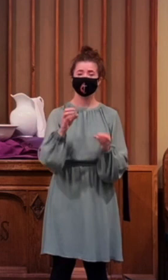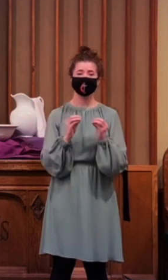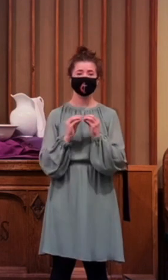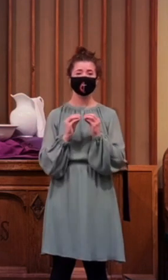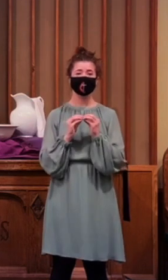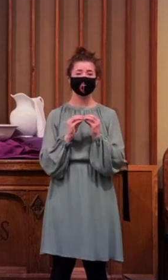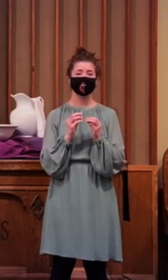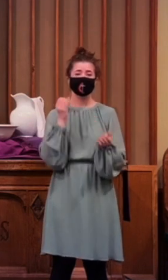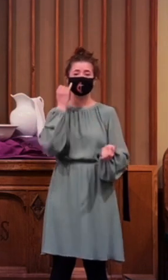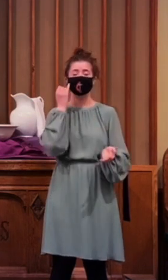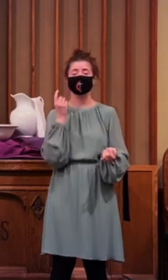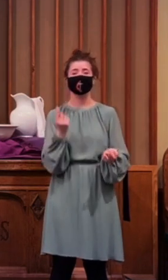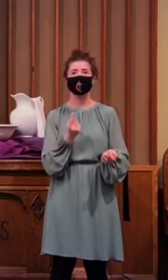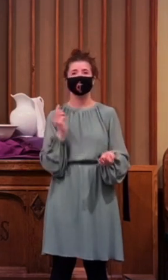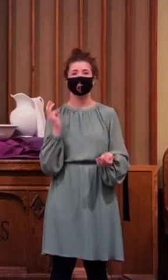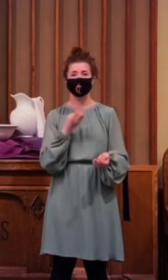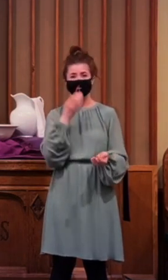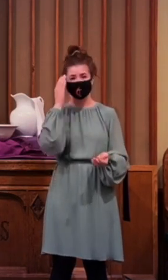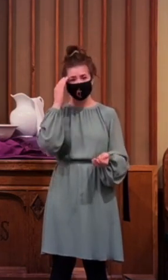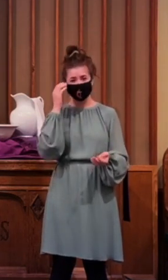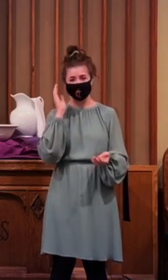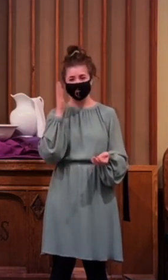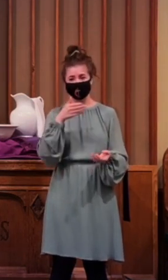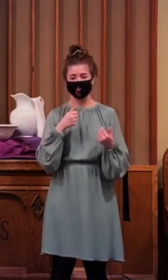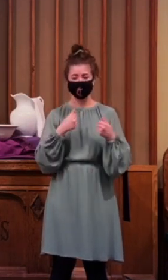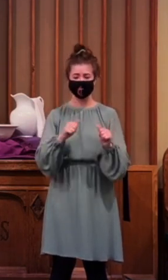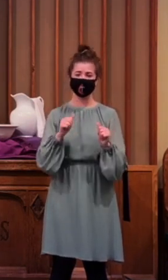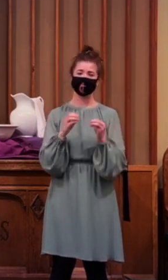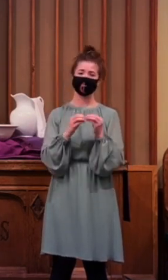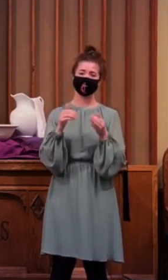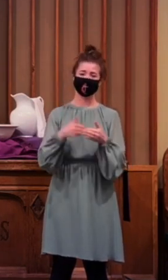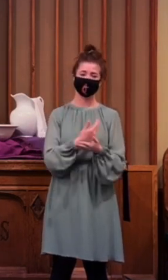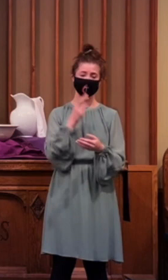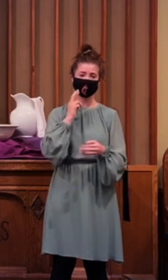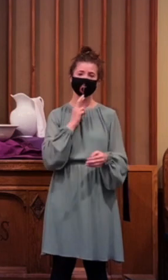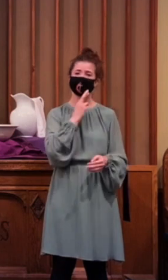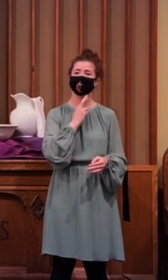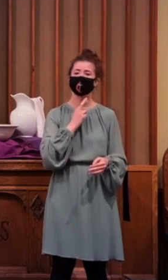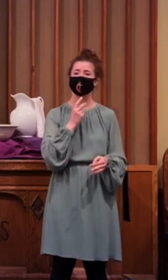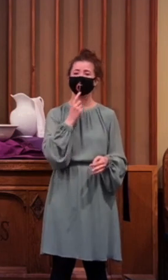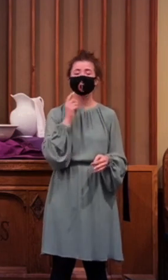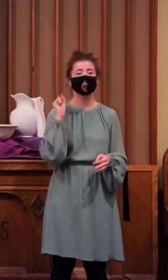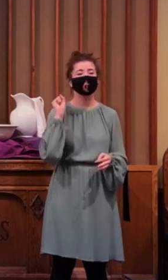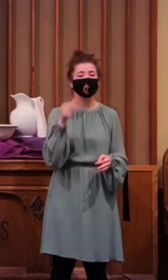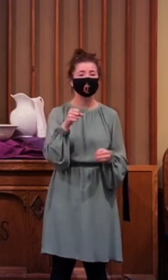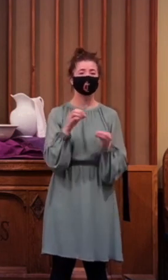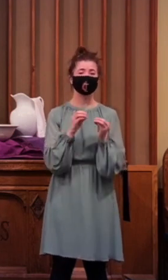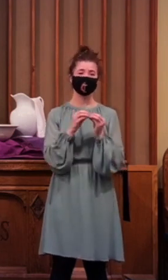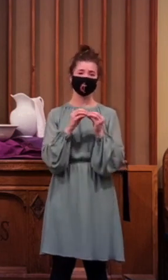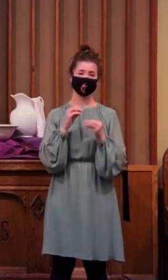we had known, we would have tried more new restaurants, said yes to more dinner